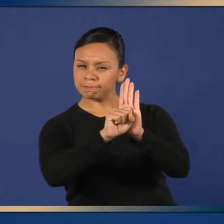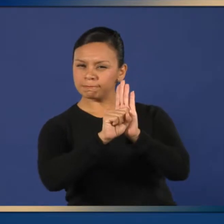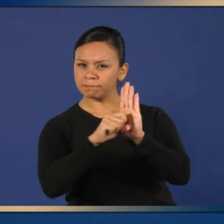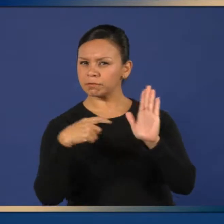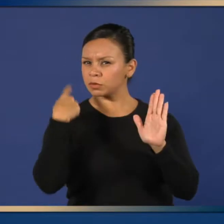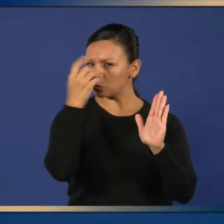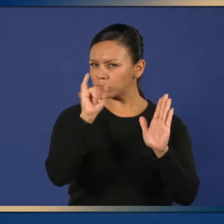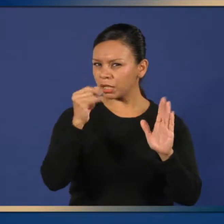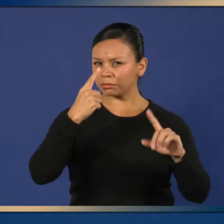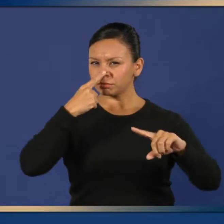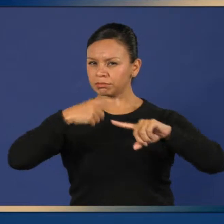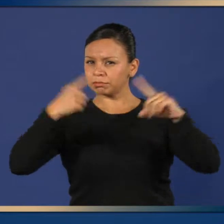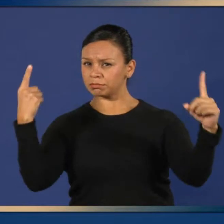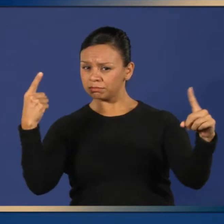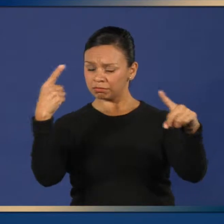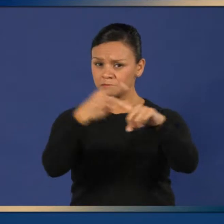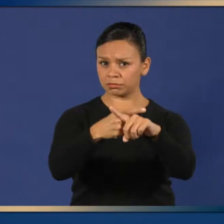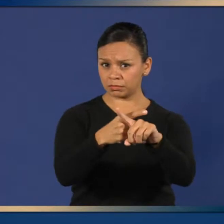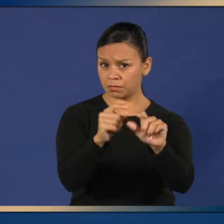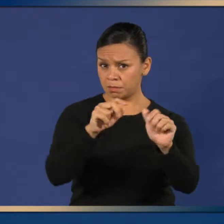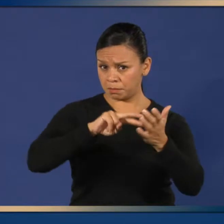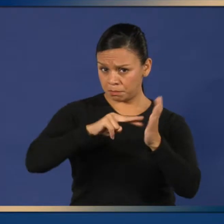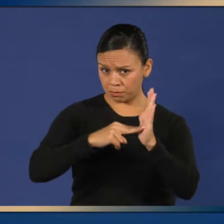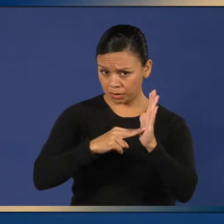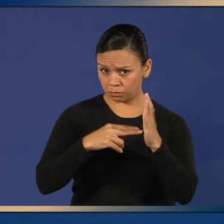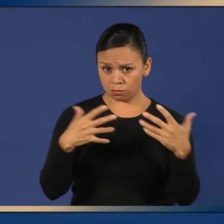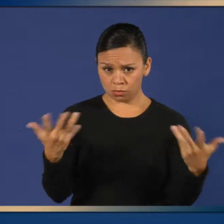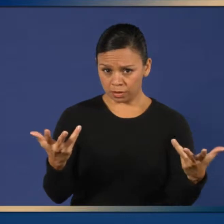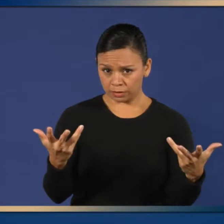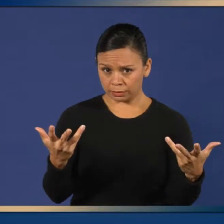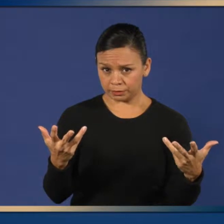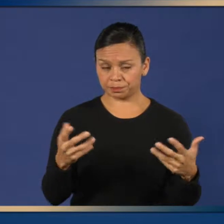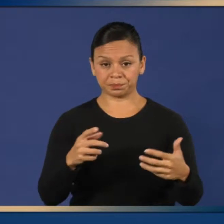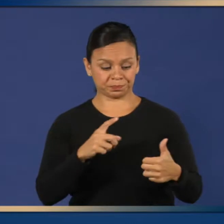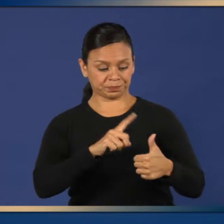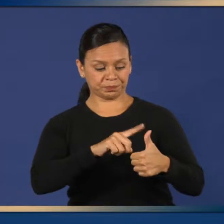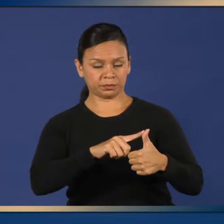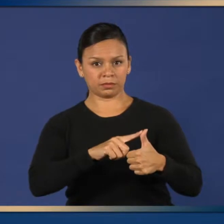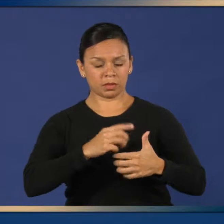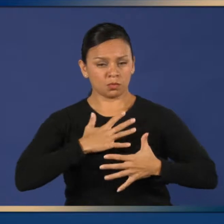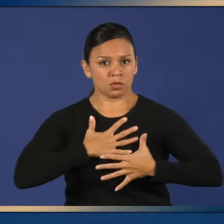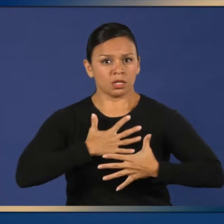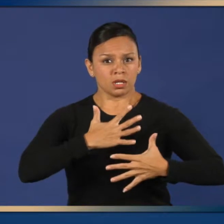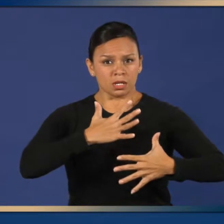Signs of a serious allergic reaction can include